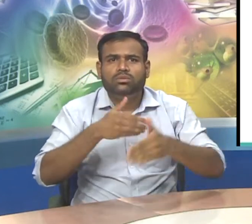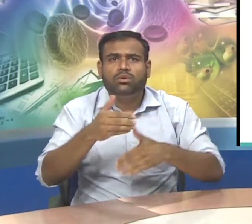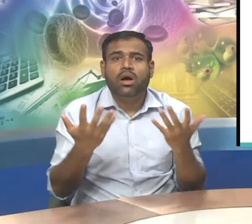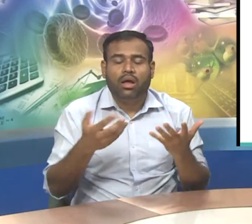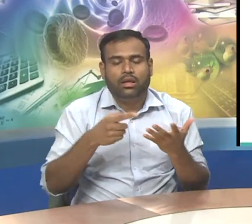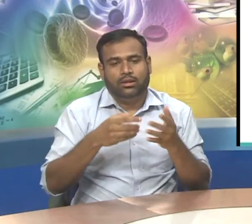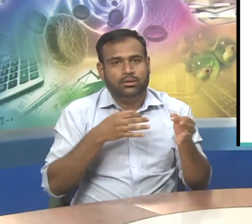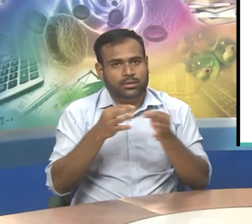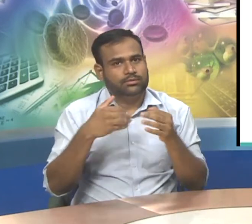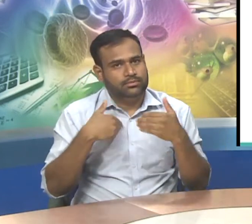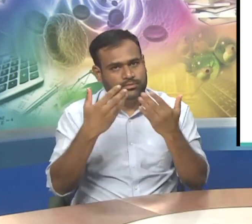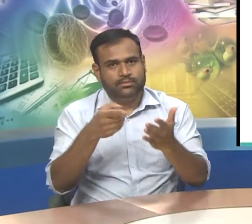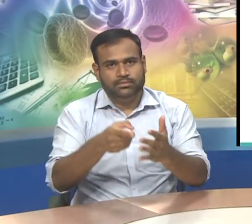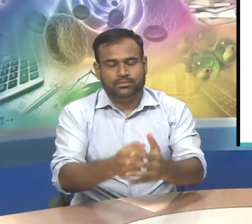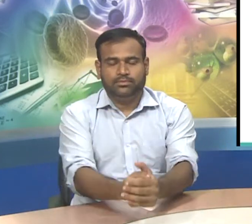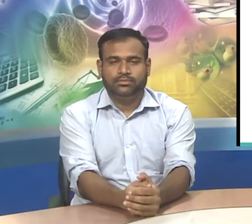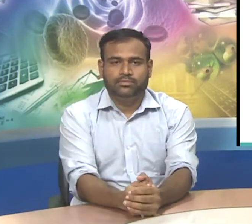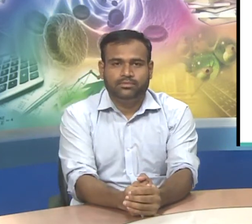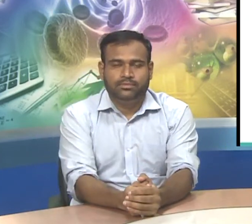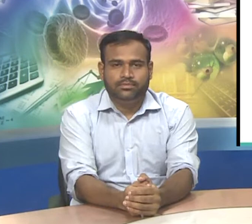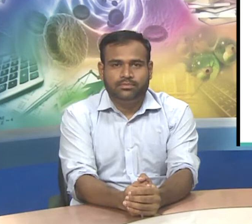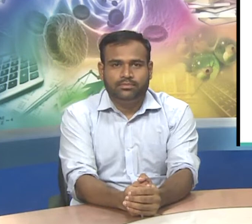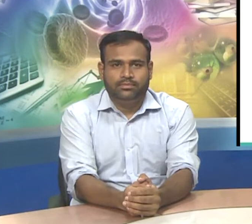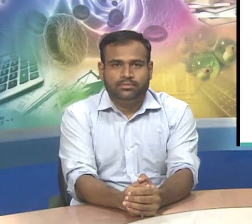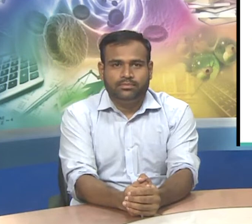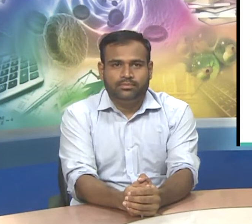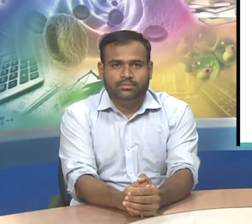appointment procedure of the Chief Minister.